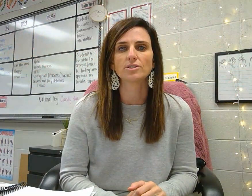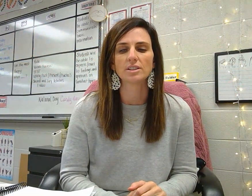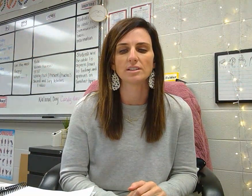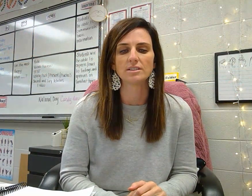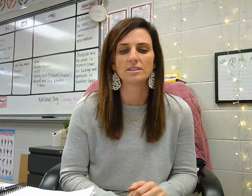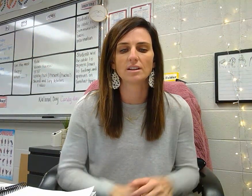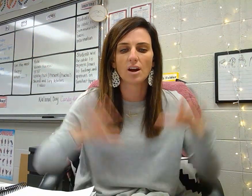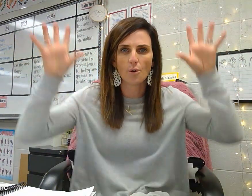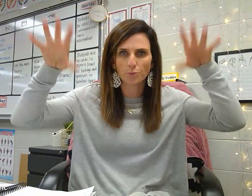versus